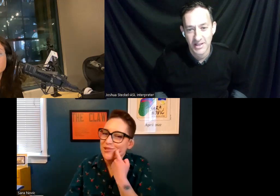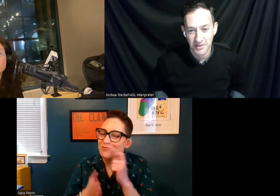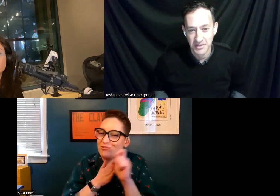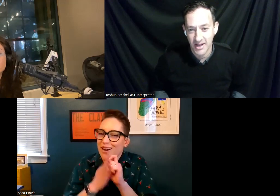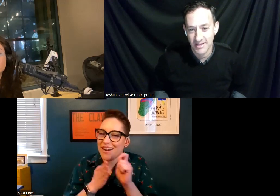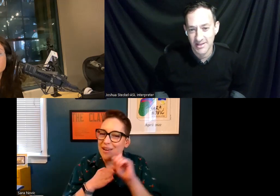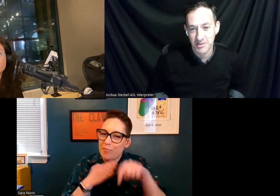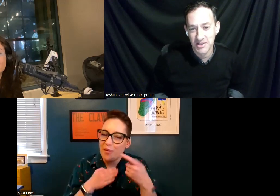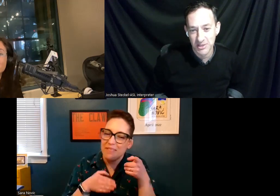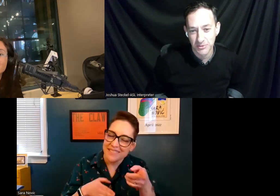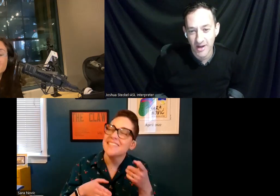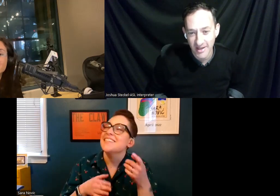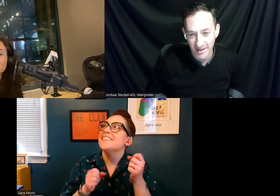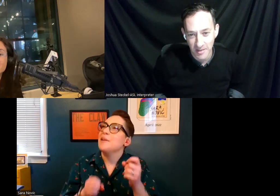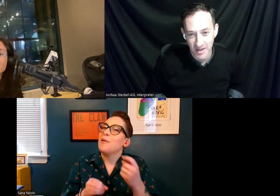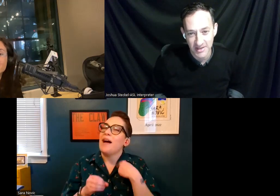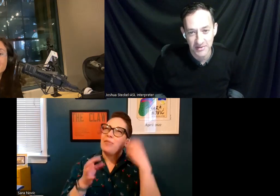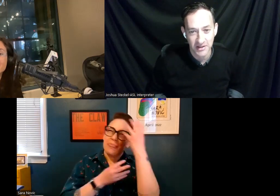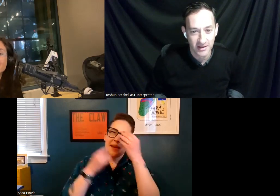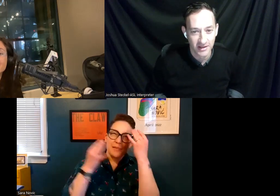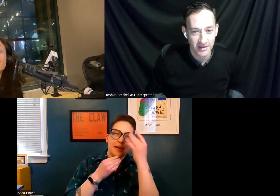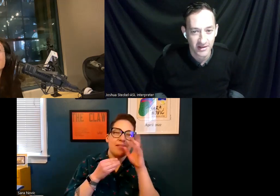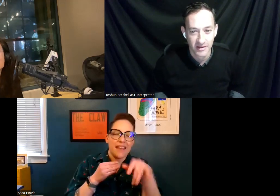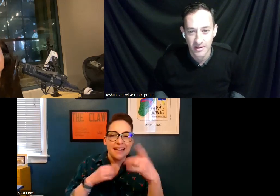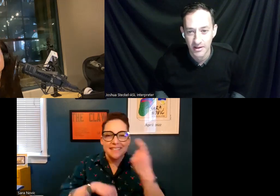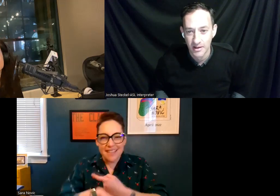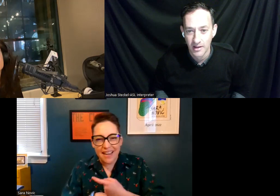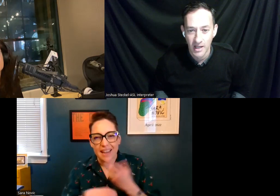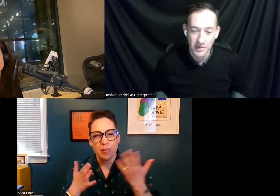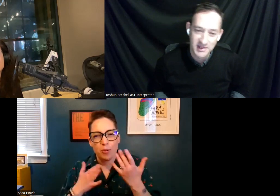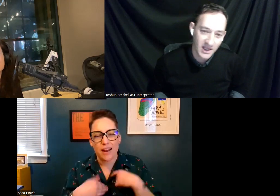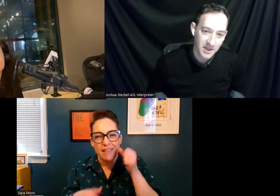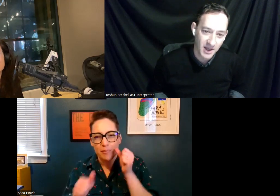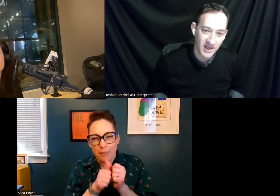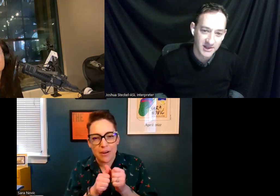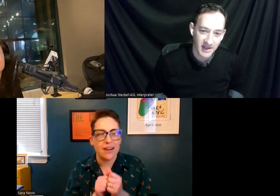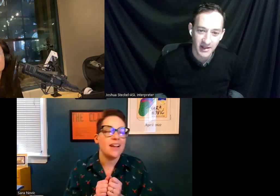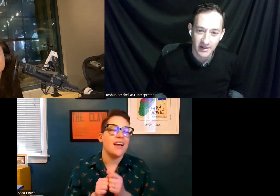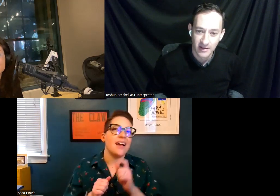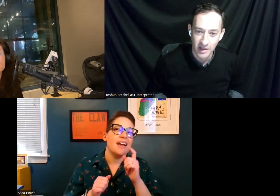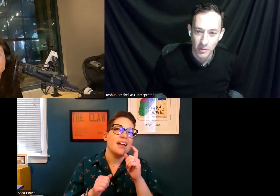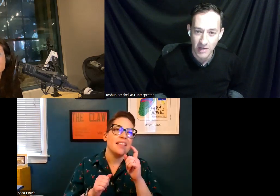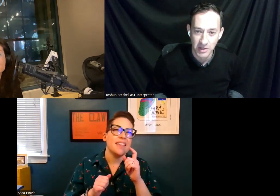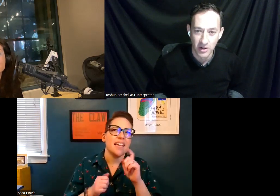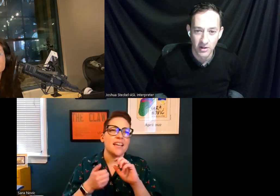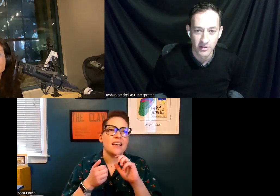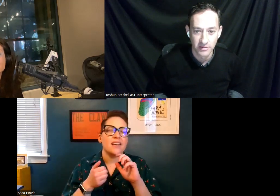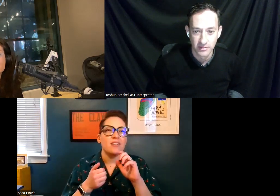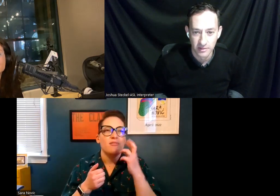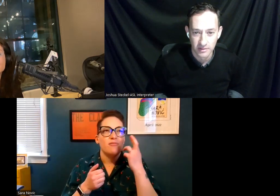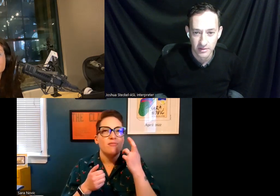It's funny you asked, because I was just writing about this very thing. And I was thinking about that day and what I recall.